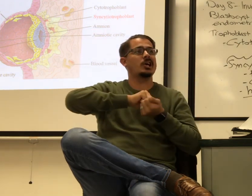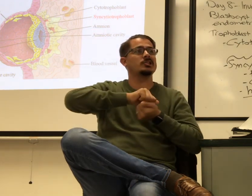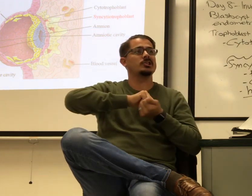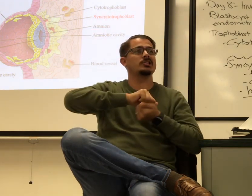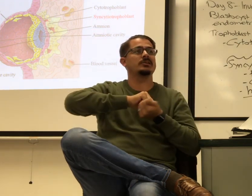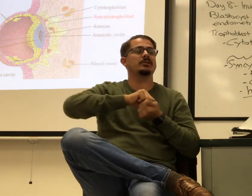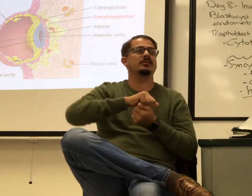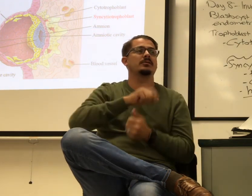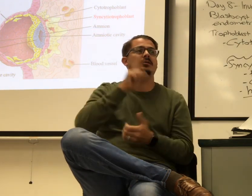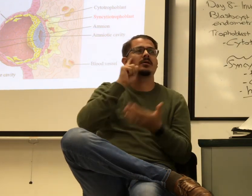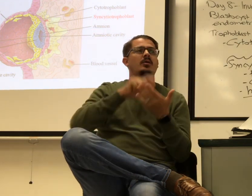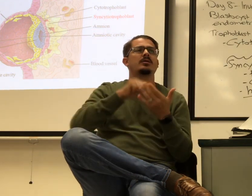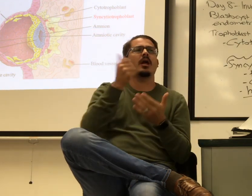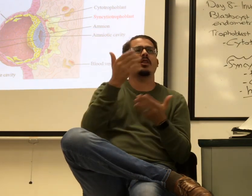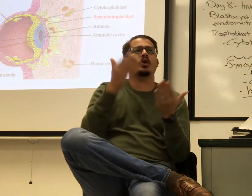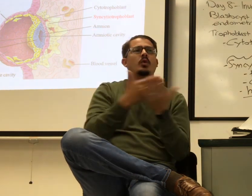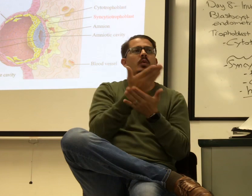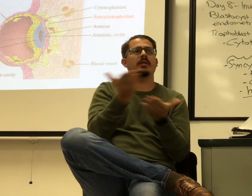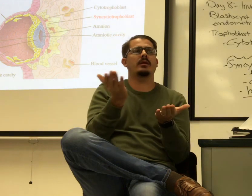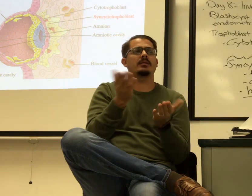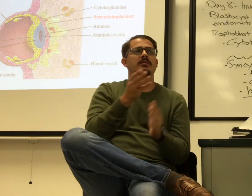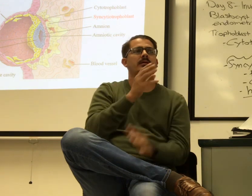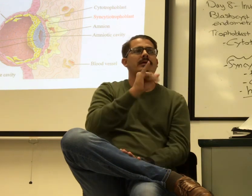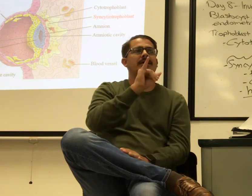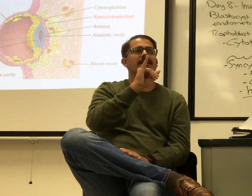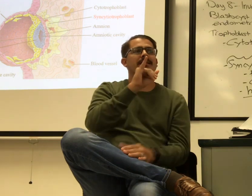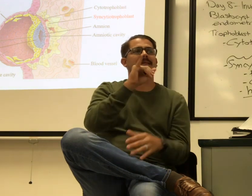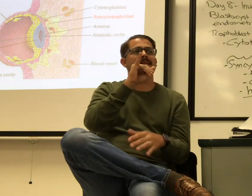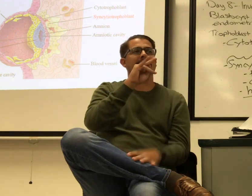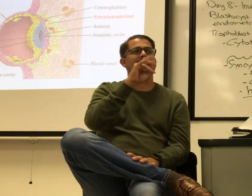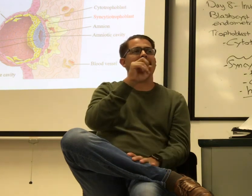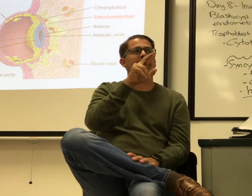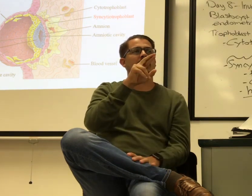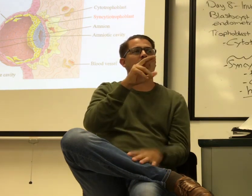look at the other new things. Look at our inner massive cell.